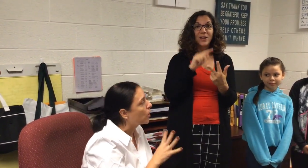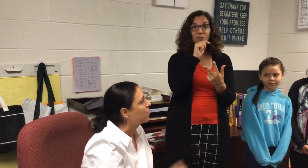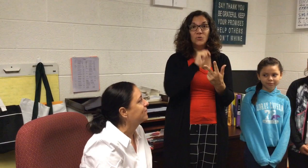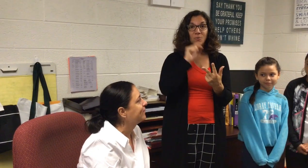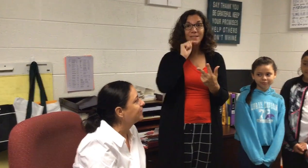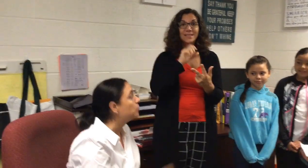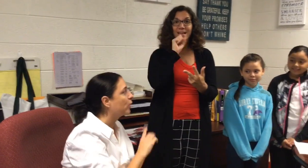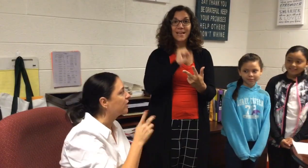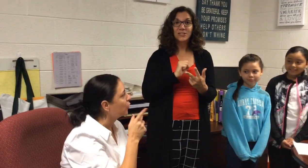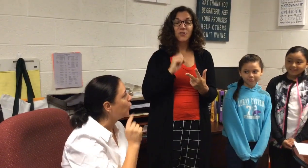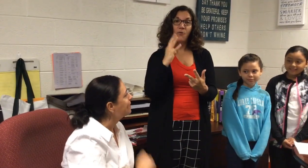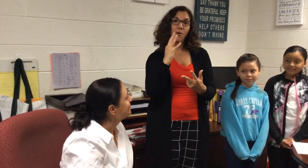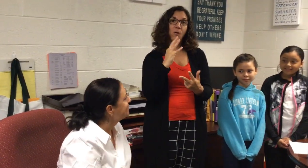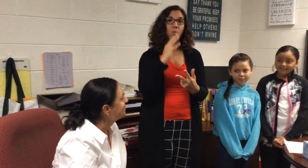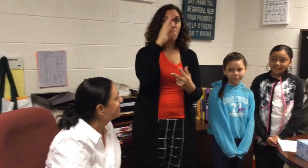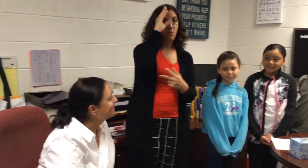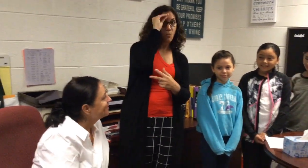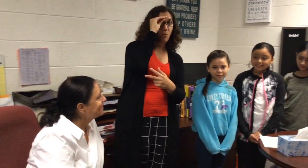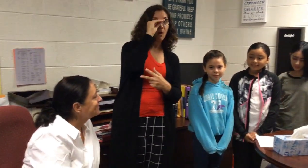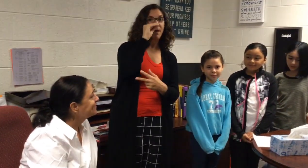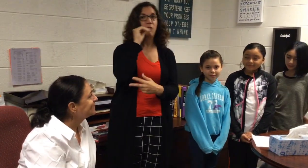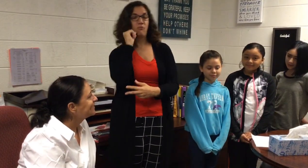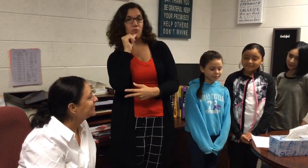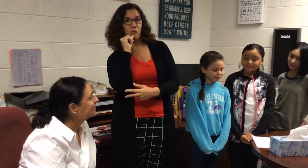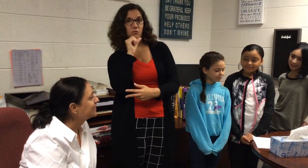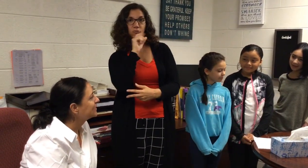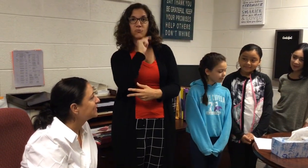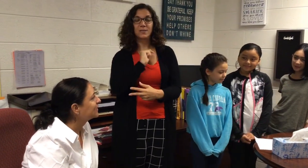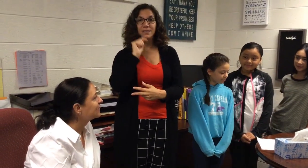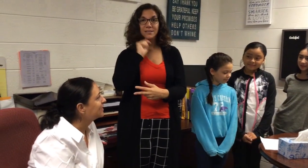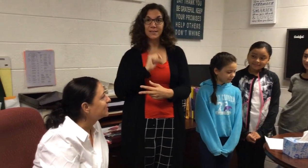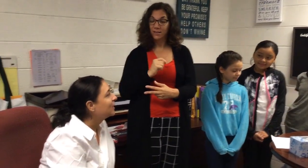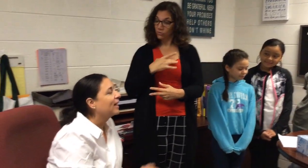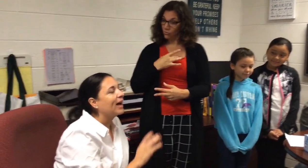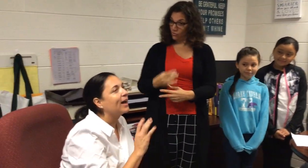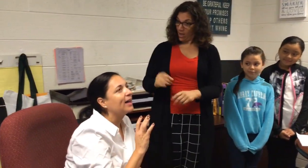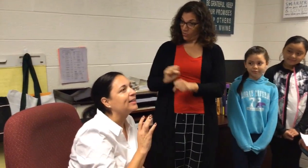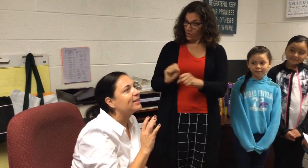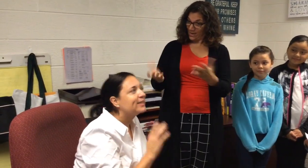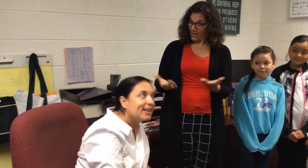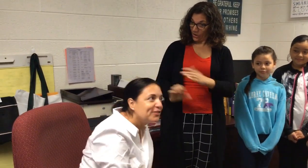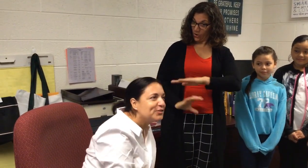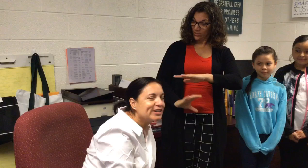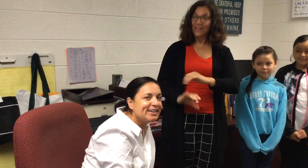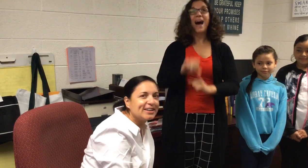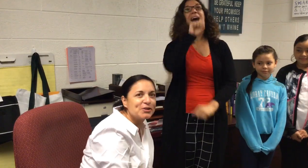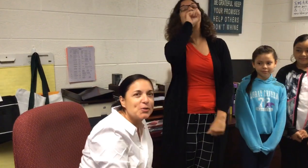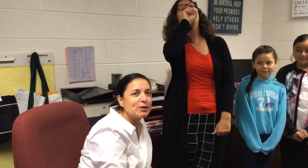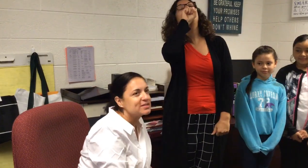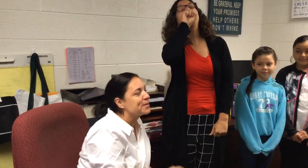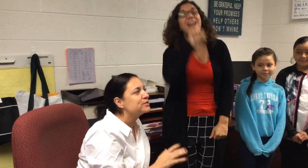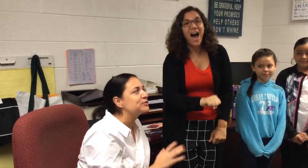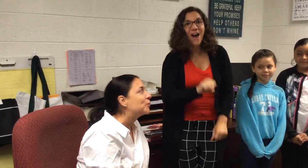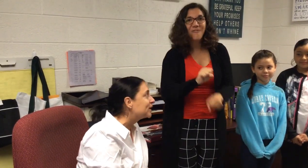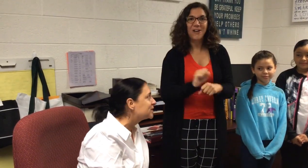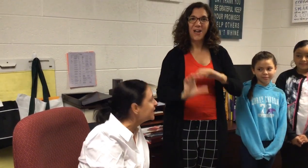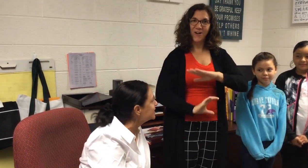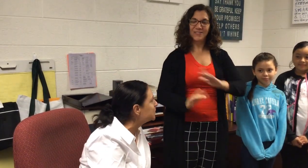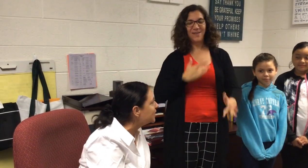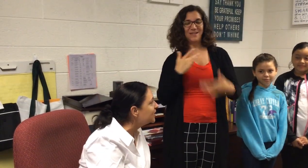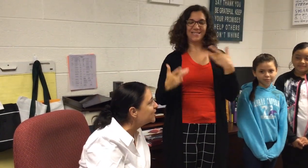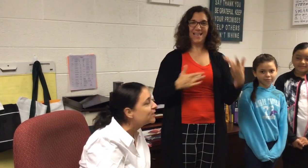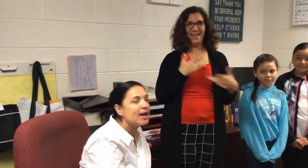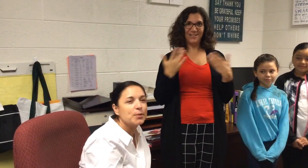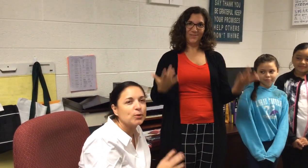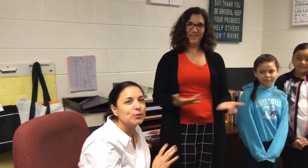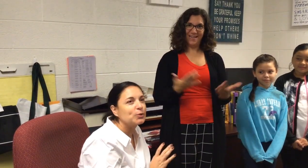are four, a boy and a girl. Do you like working at Cole's? I love working at Cole's. I'm so excited